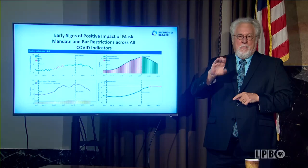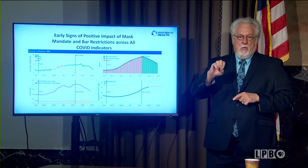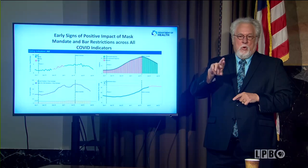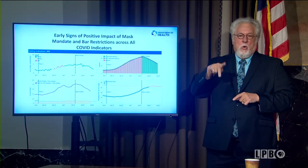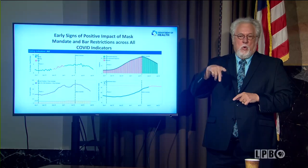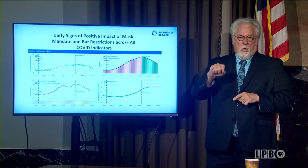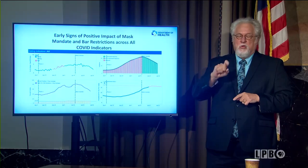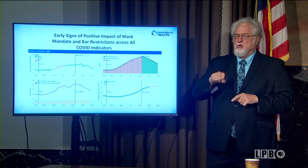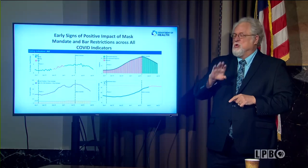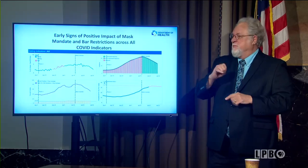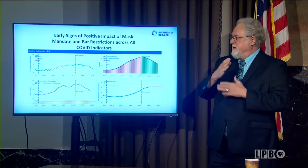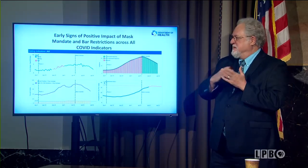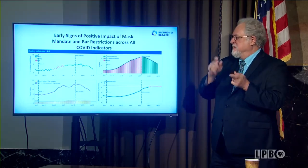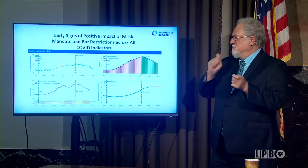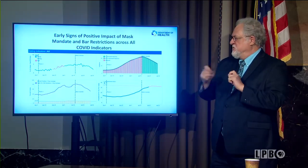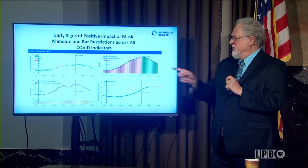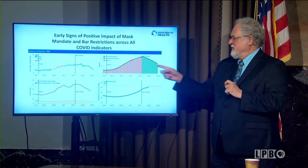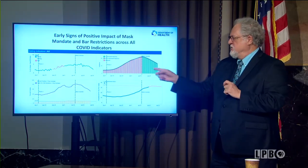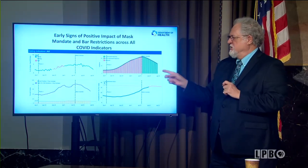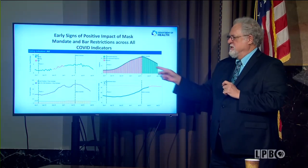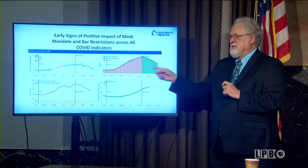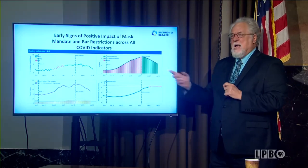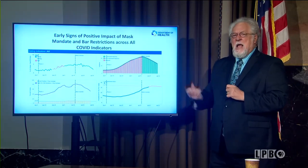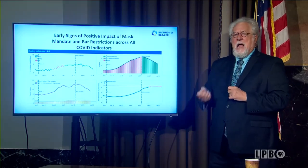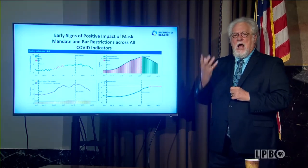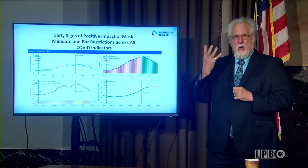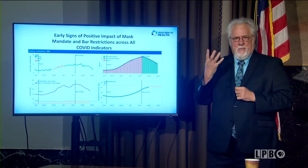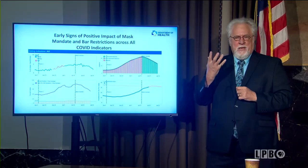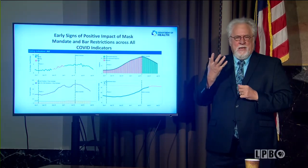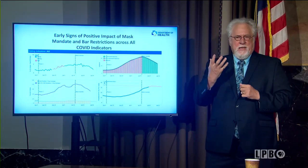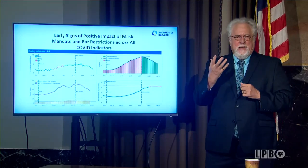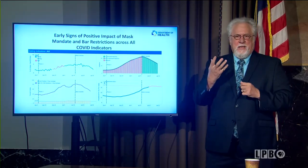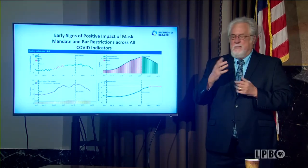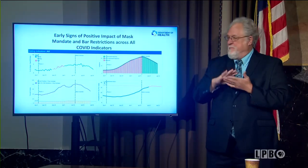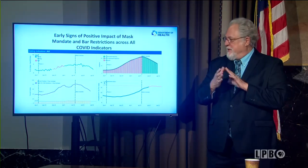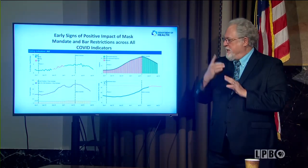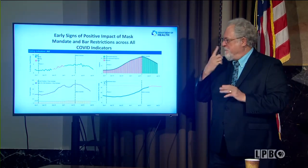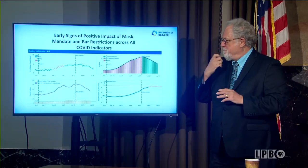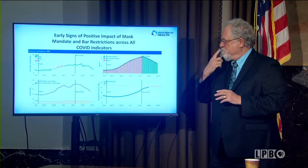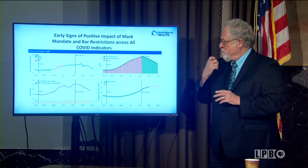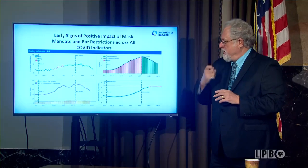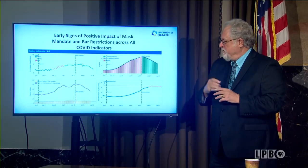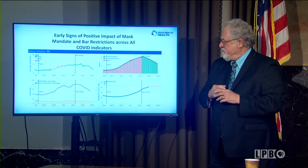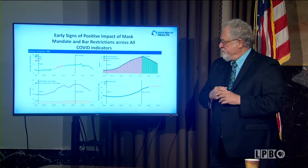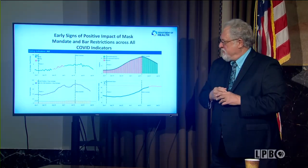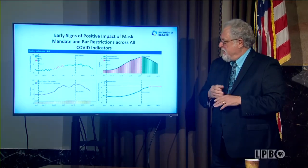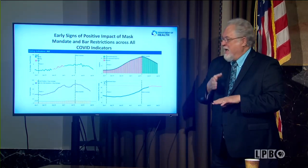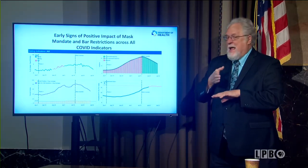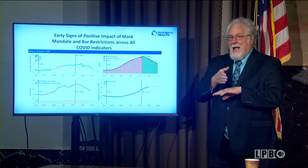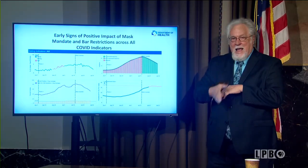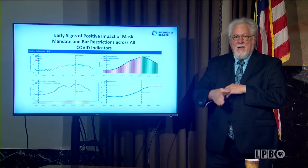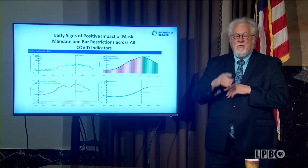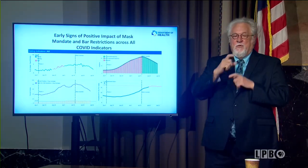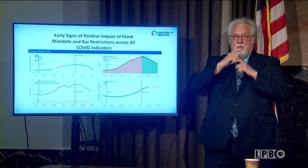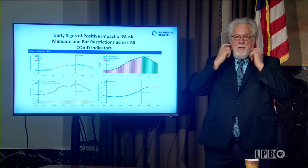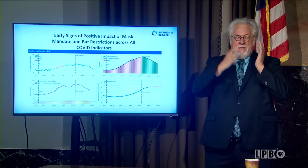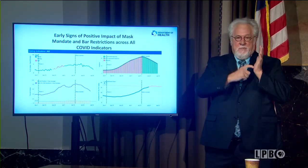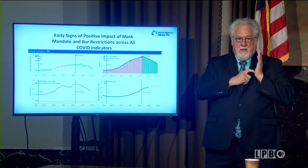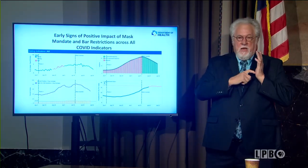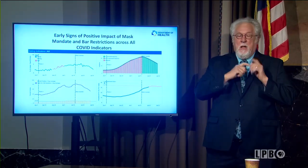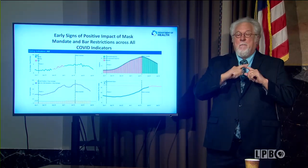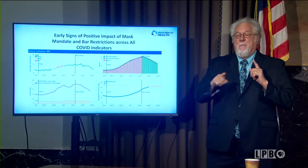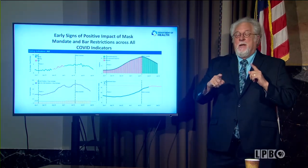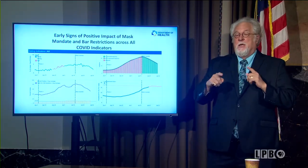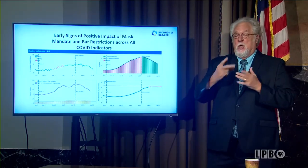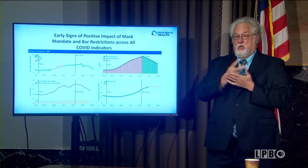there could still be some changes in how many of those bars turn red past the mask mandate. But I would fully expect that 2 weeks